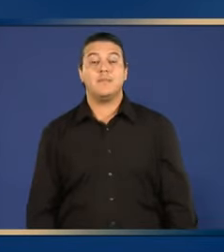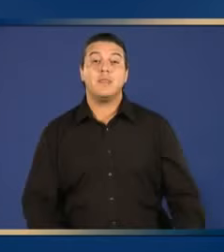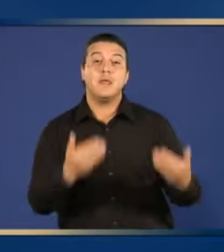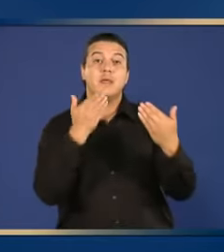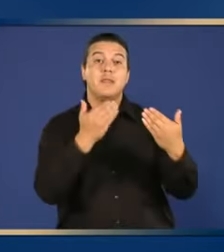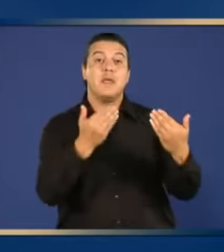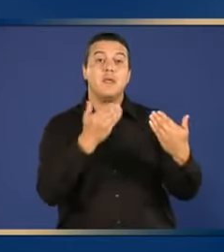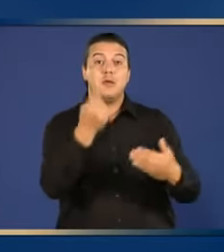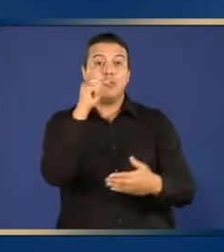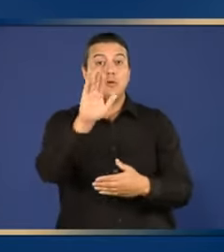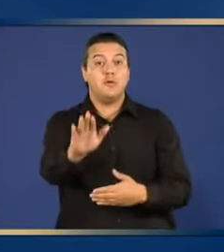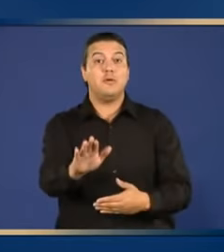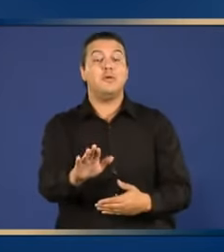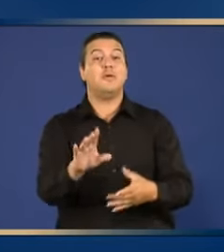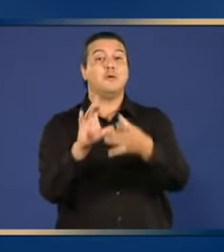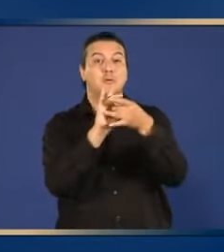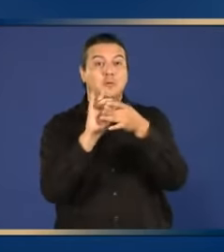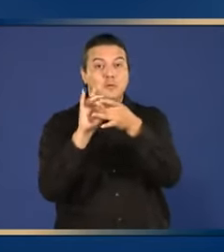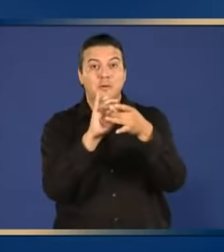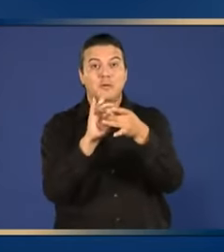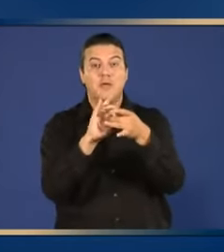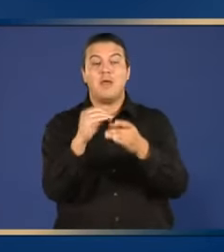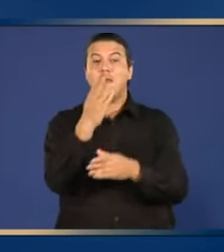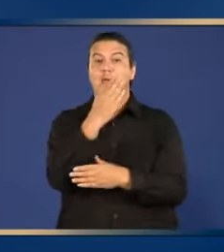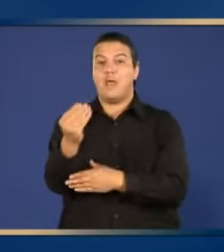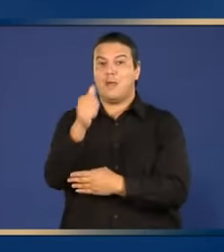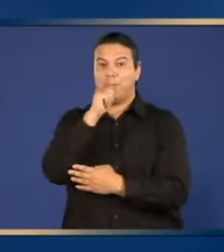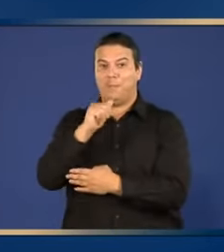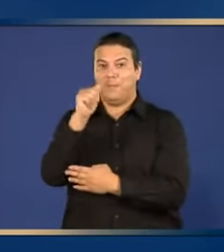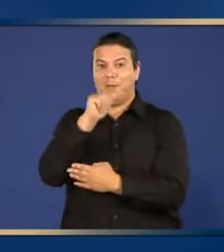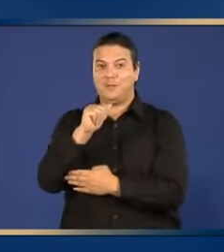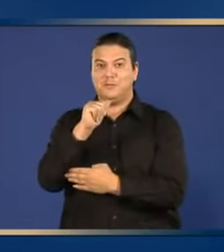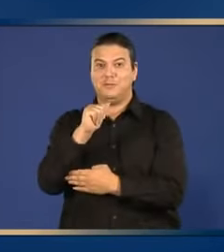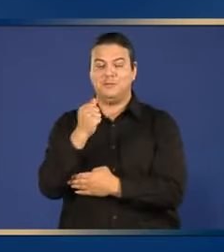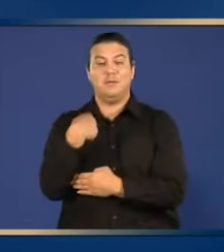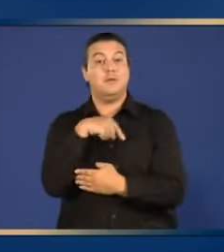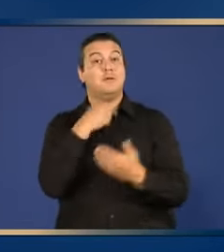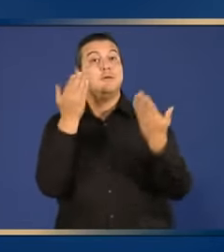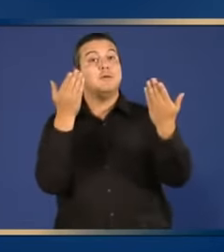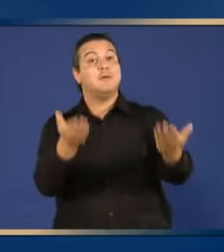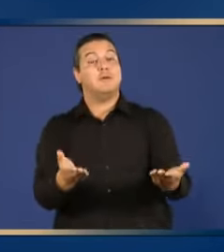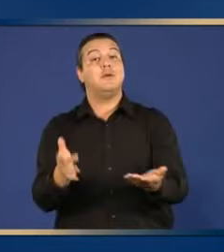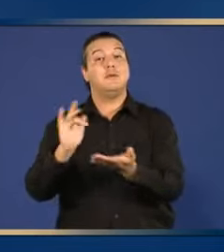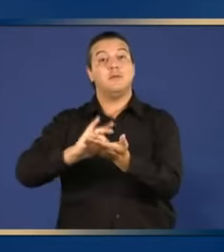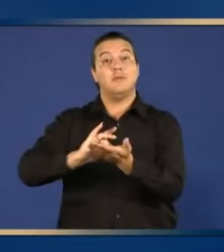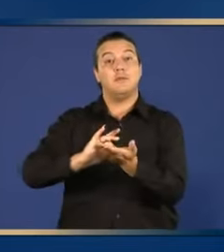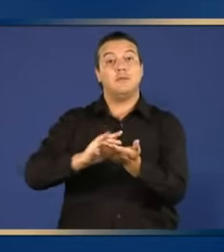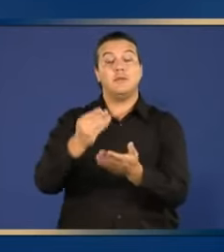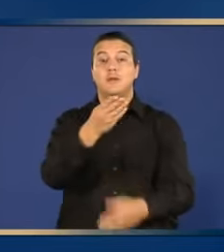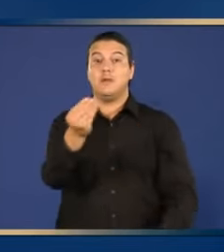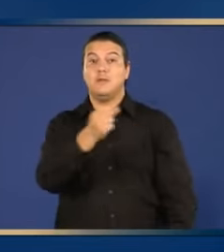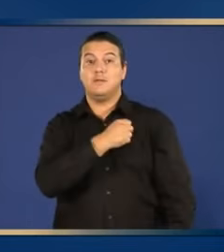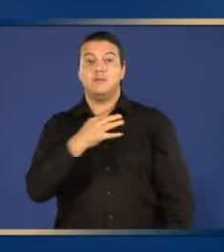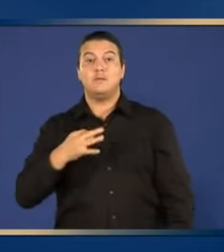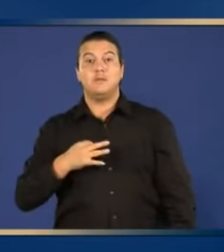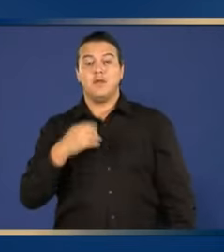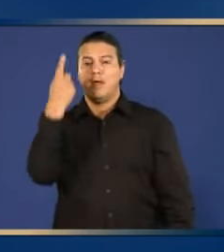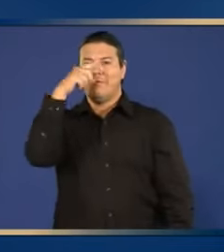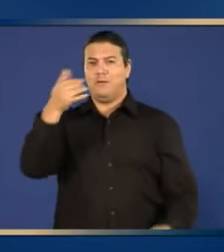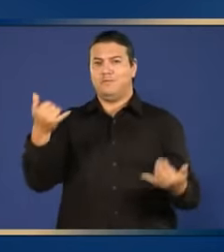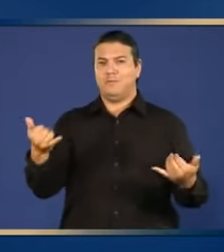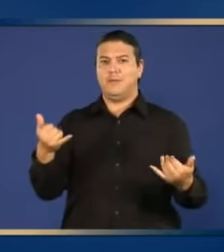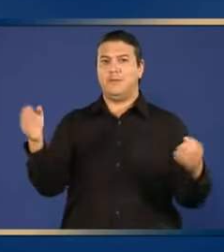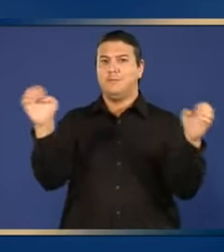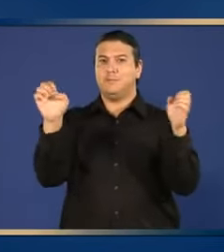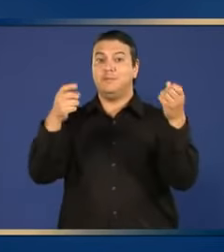We appreciate your cooperation and patience as we provide the medicines and manpower to respond to this